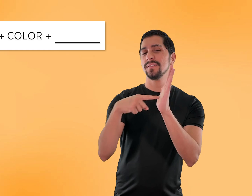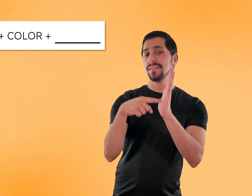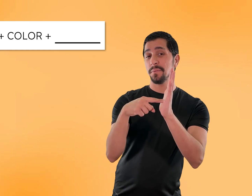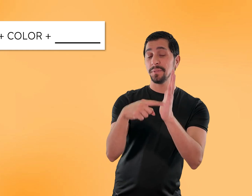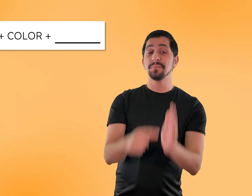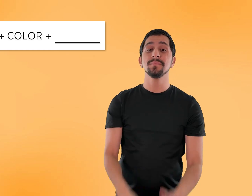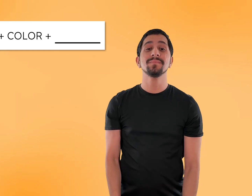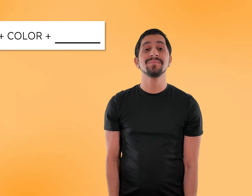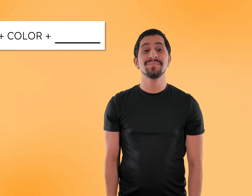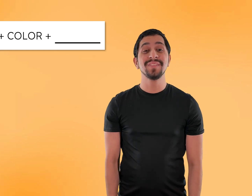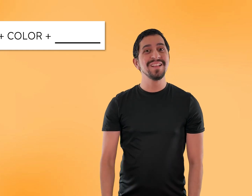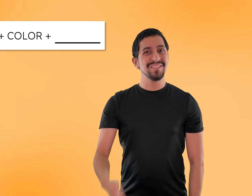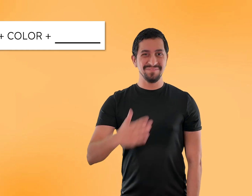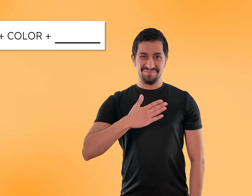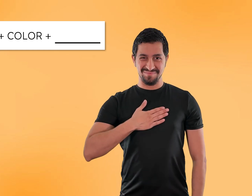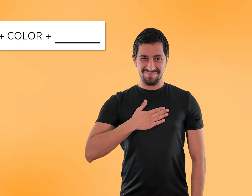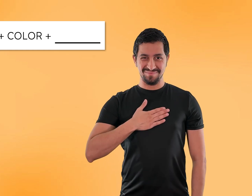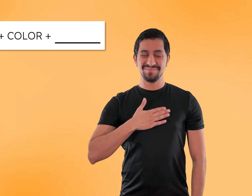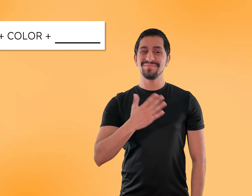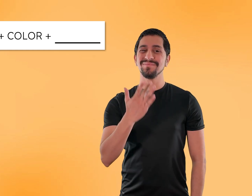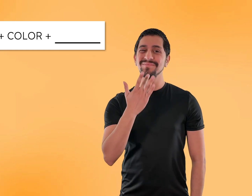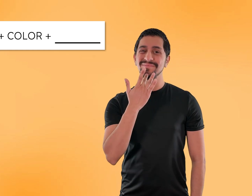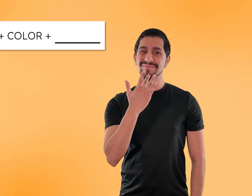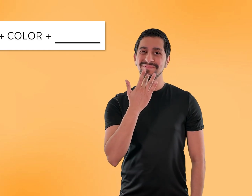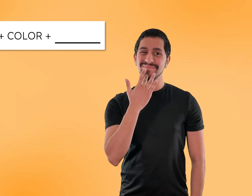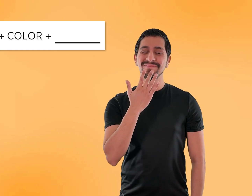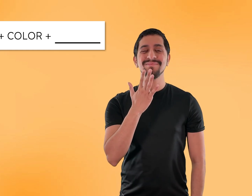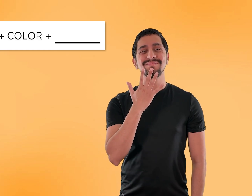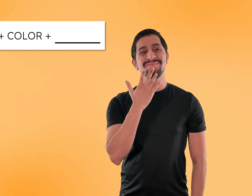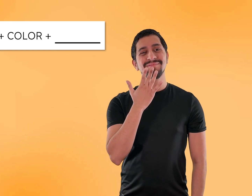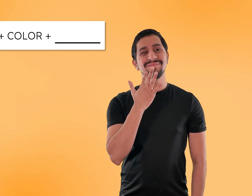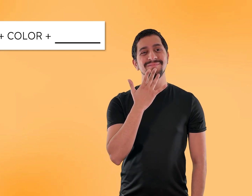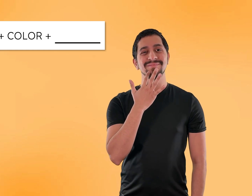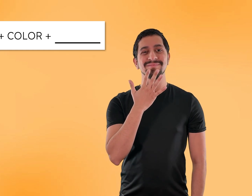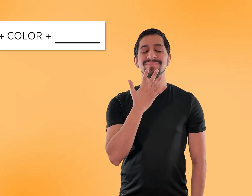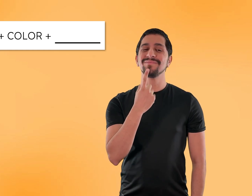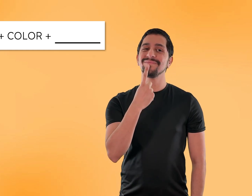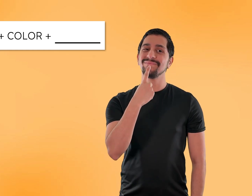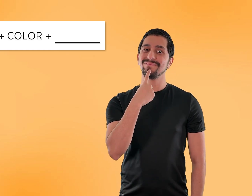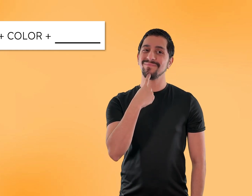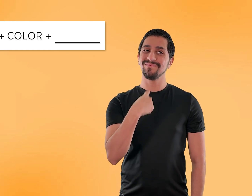For example, my favorite color is red.